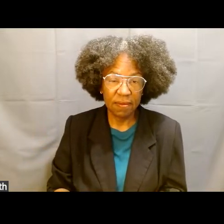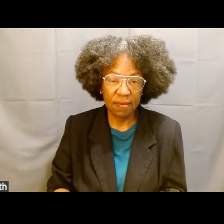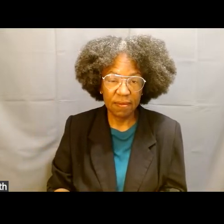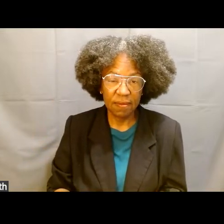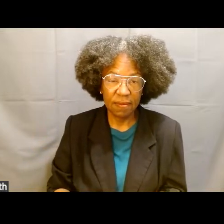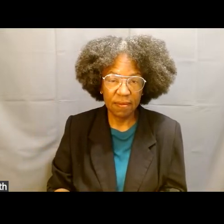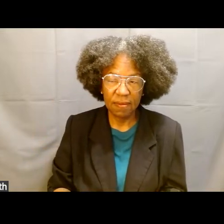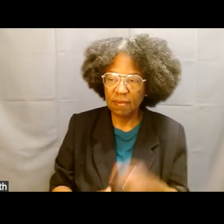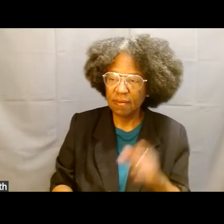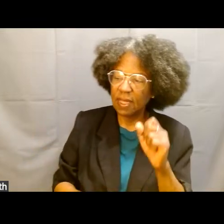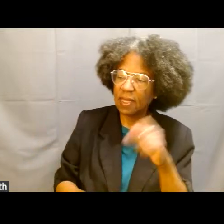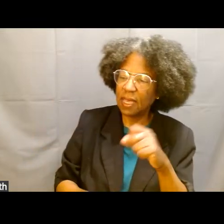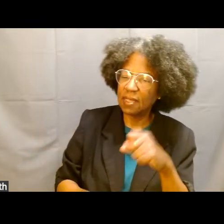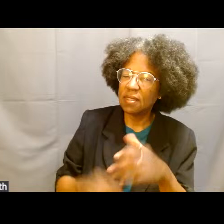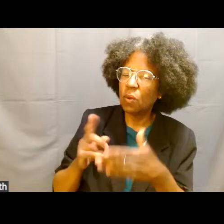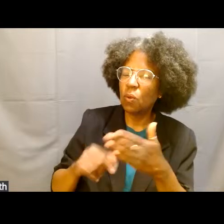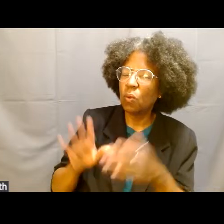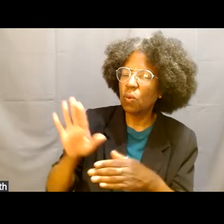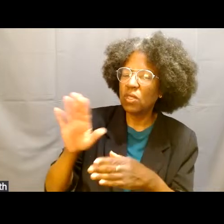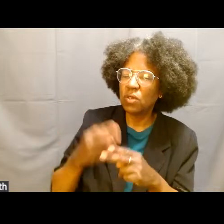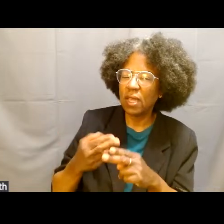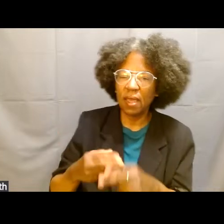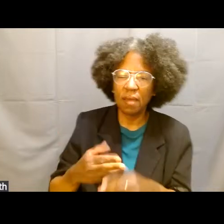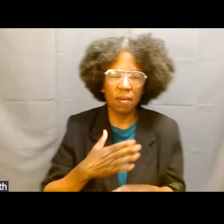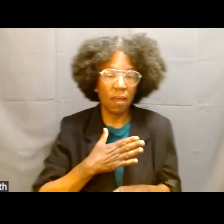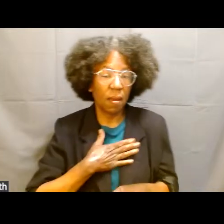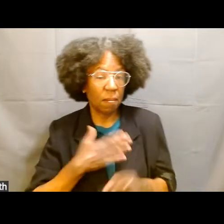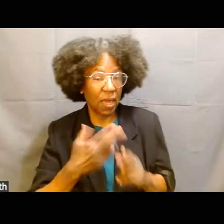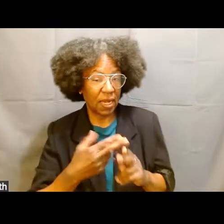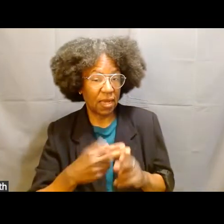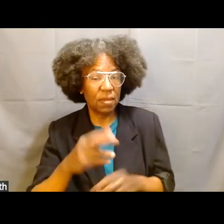Yes. What's your Okay. name? My name is Ronit Rose.